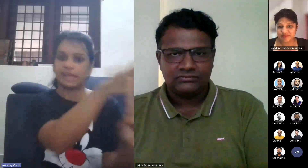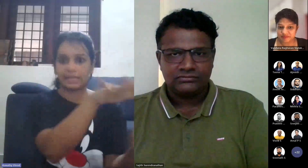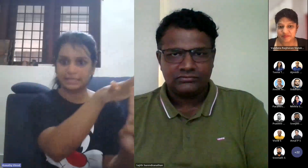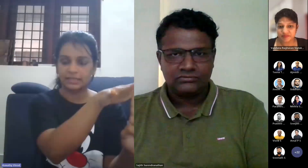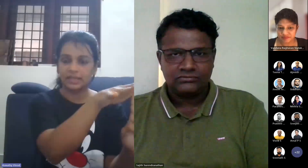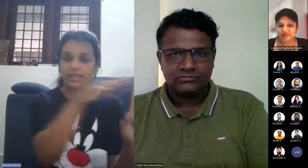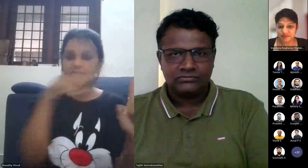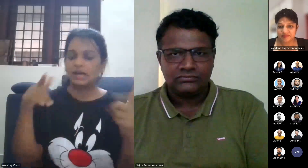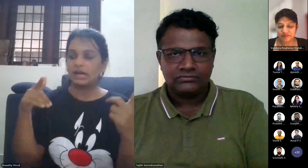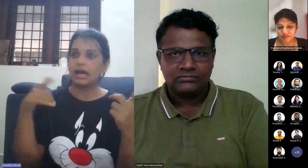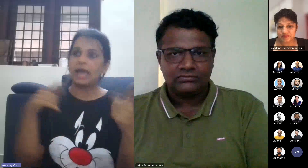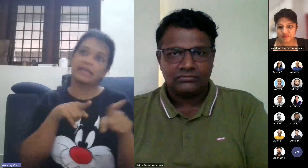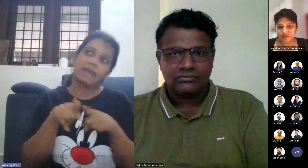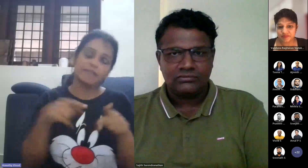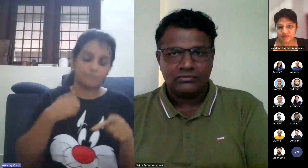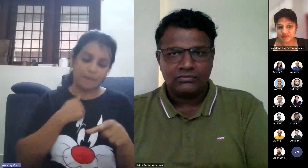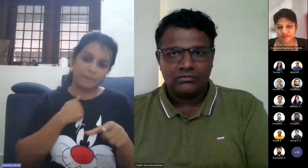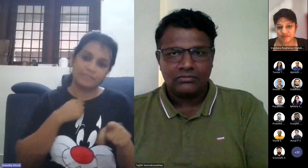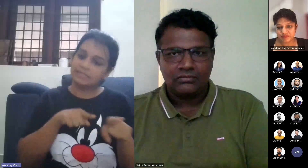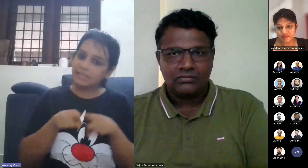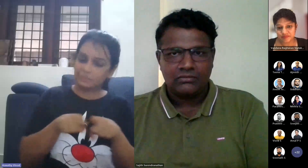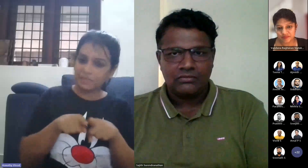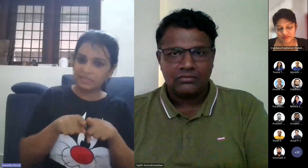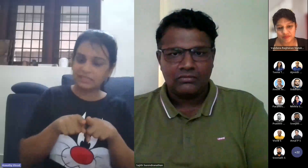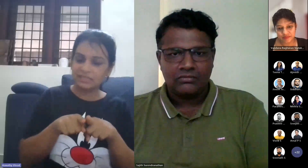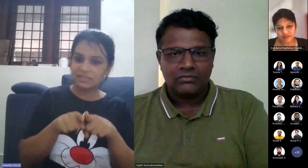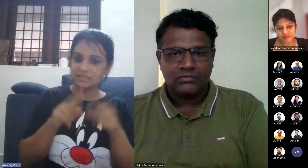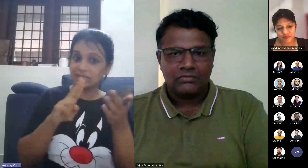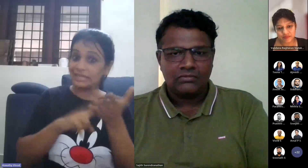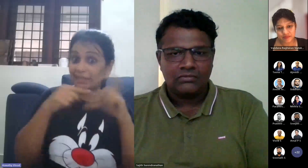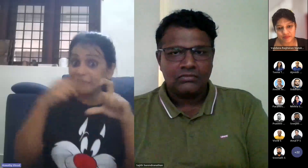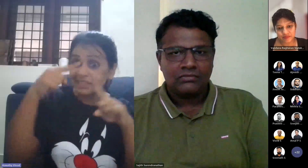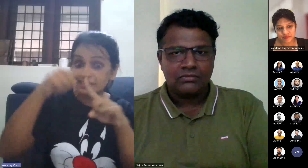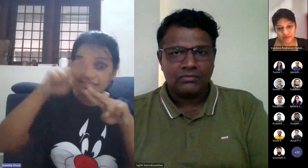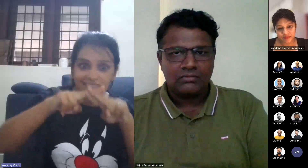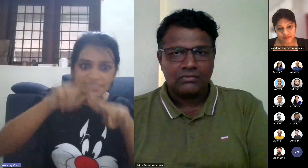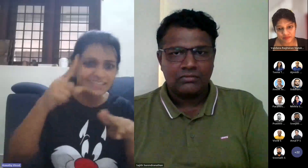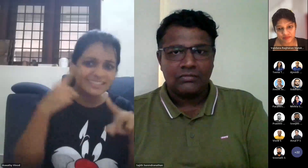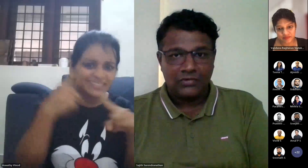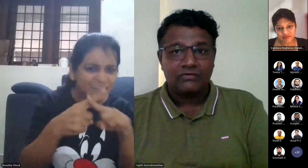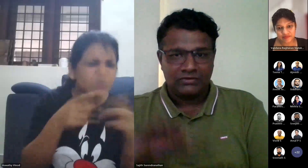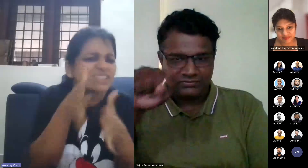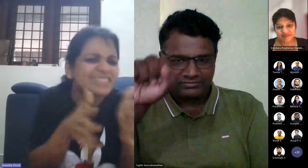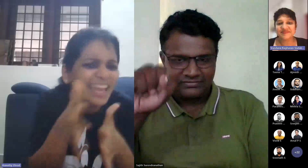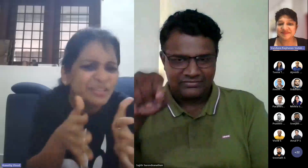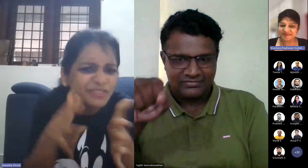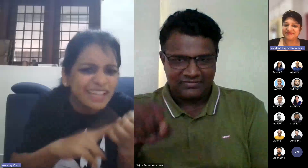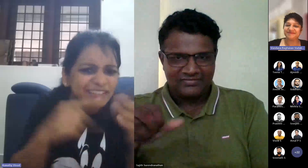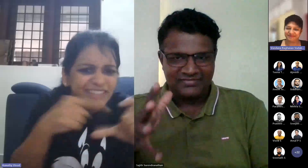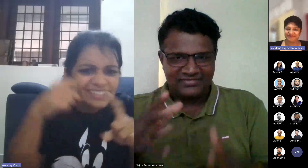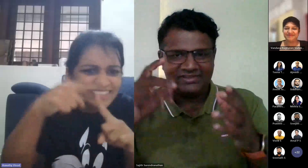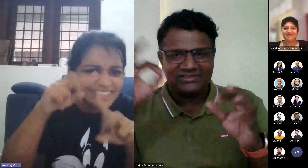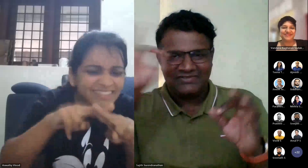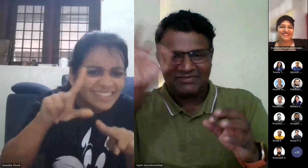of the society. I have my personal experience is Netflix. What is the sign